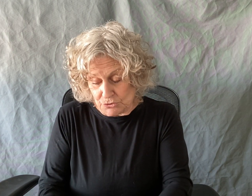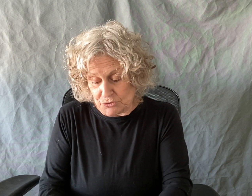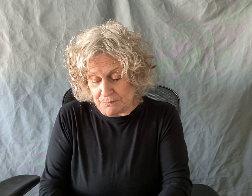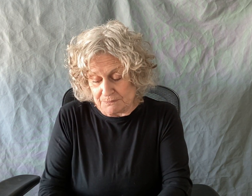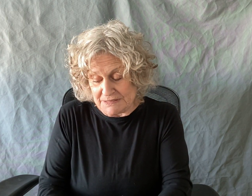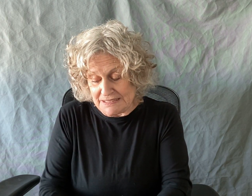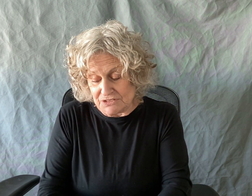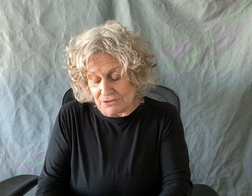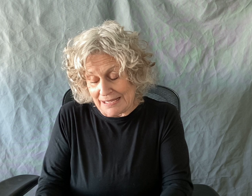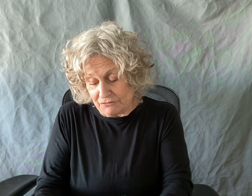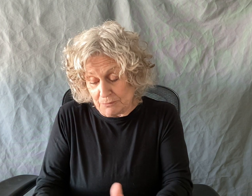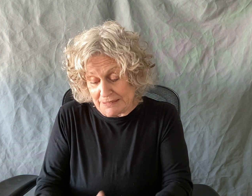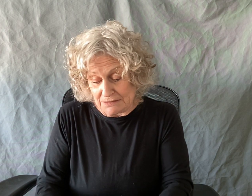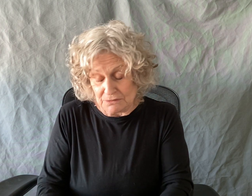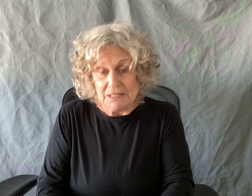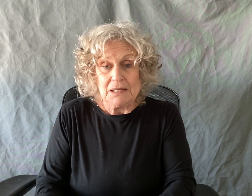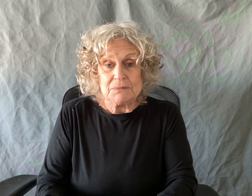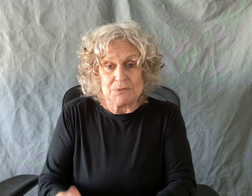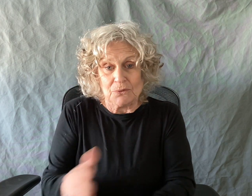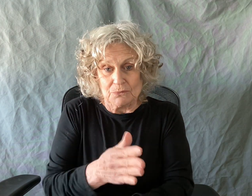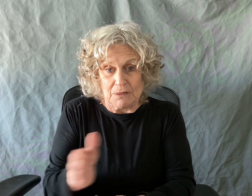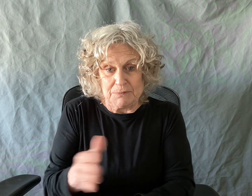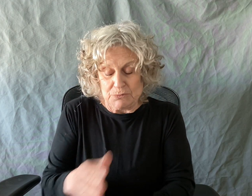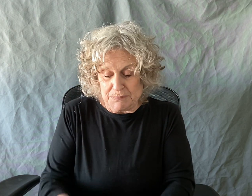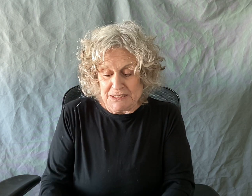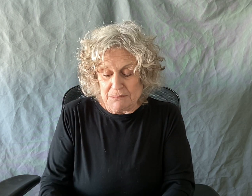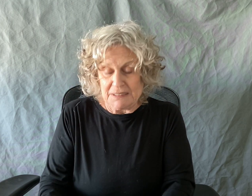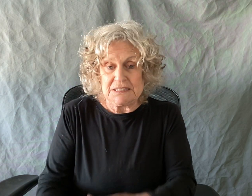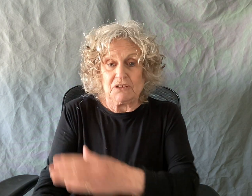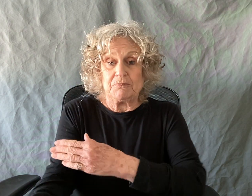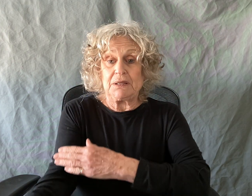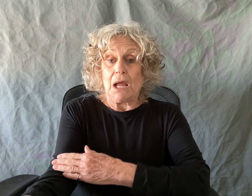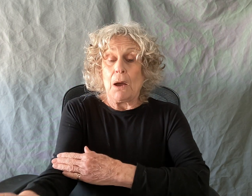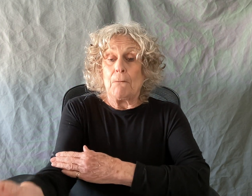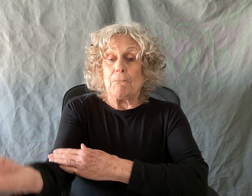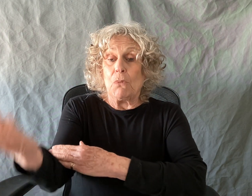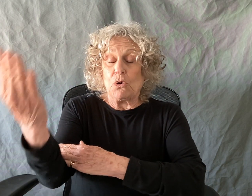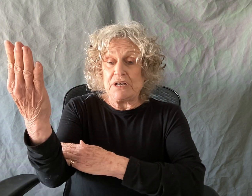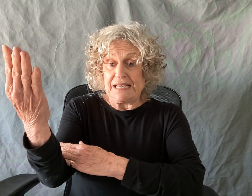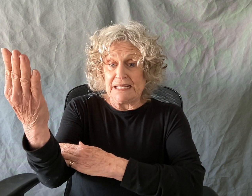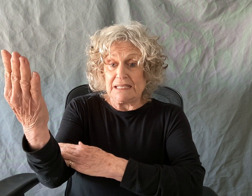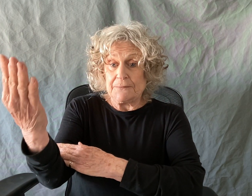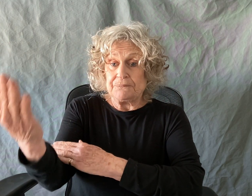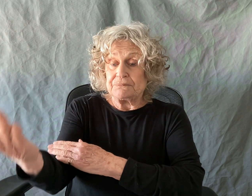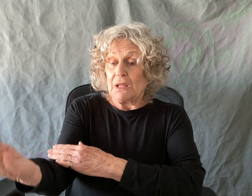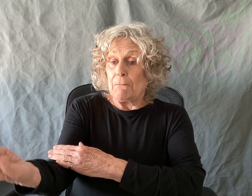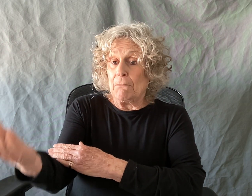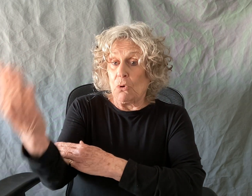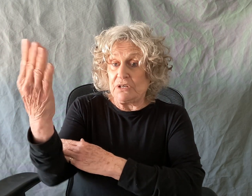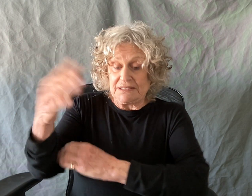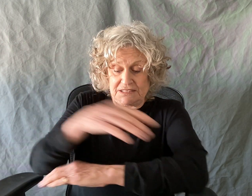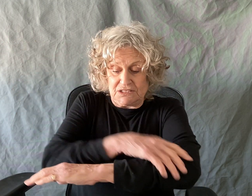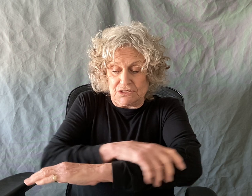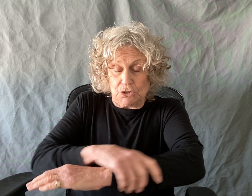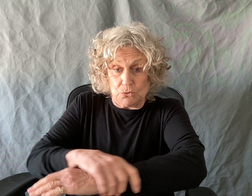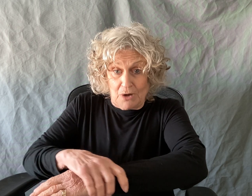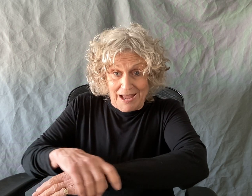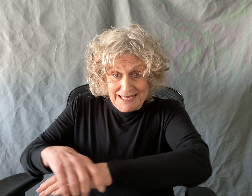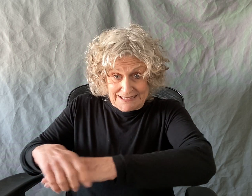order, but these are alphabetical, so I'll be repeating myself. But morning. This is the